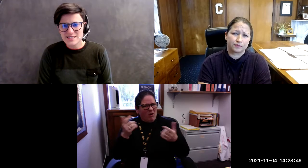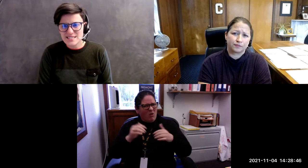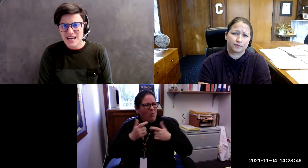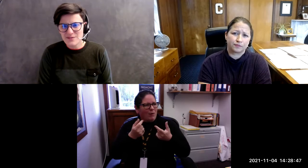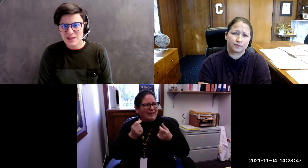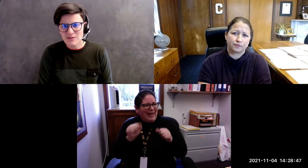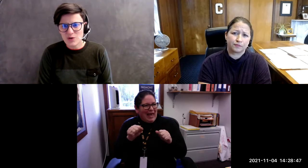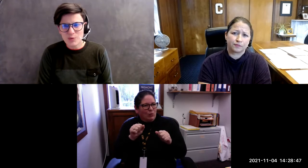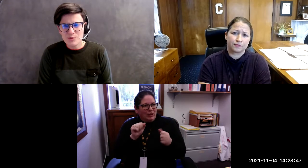the staff level,